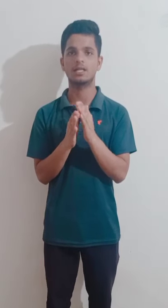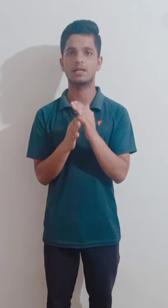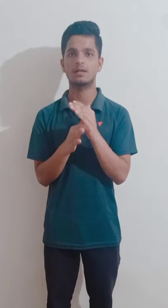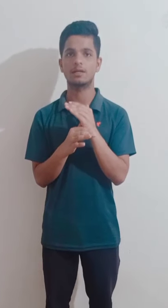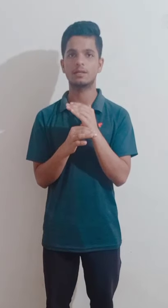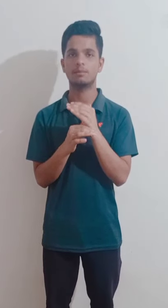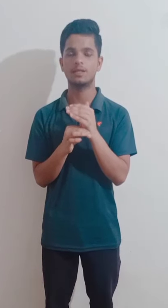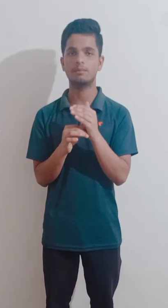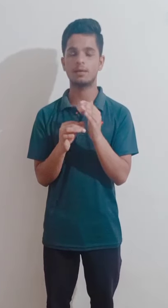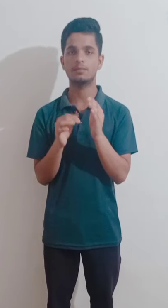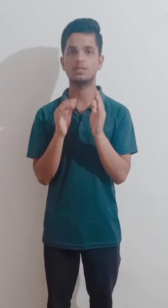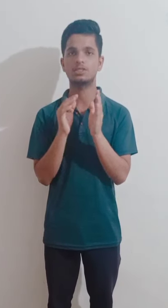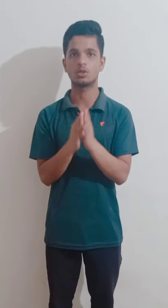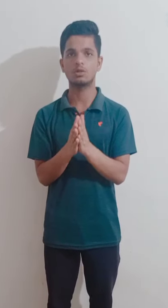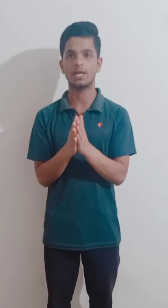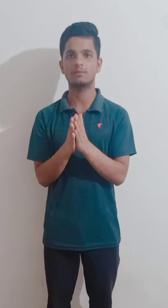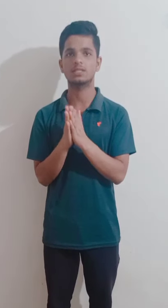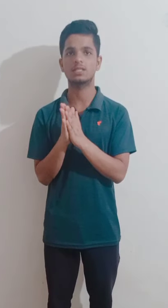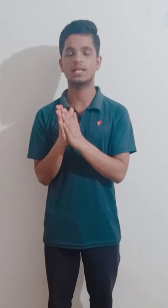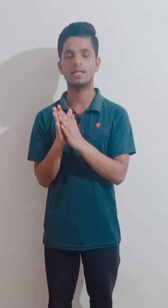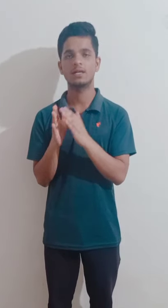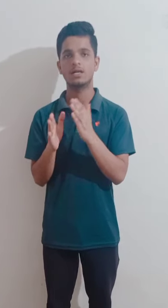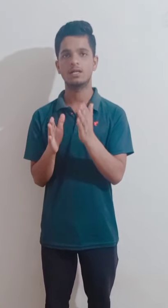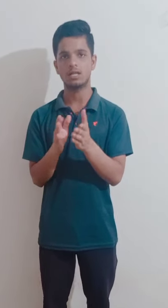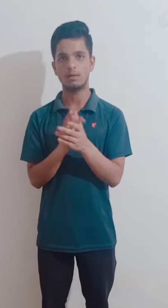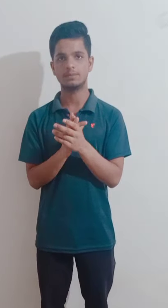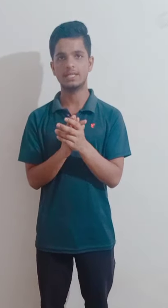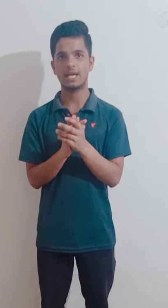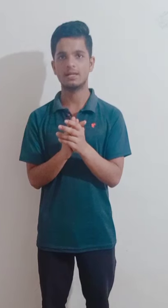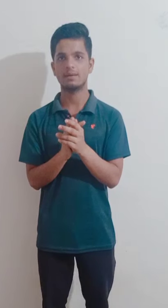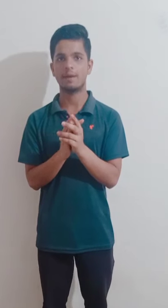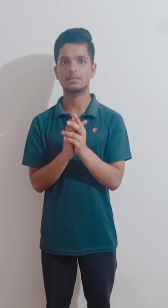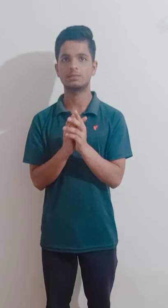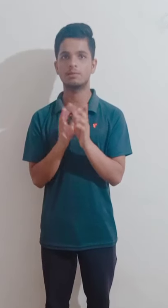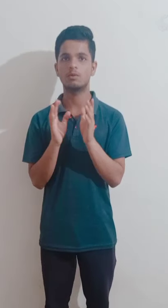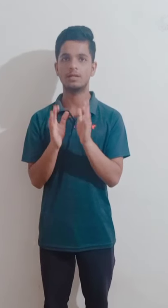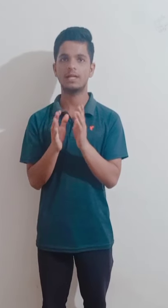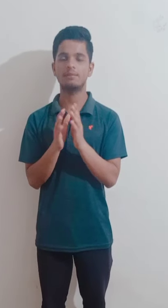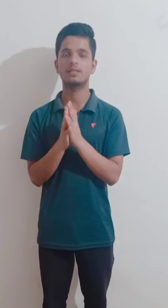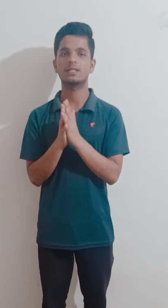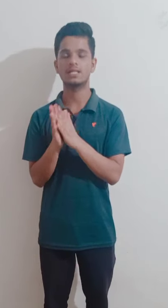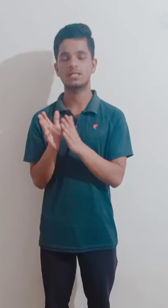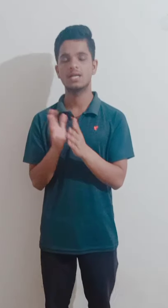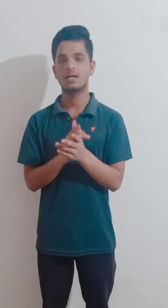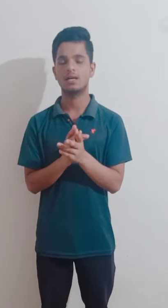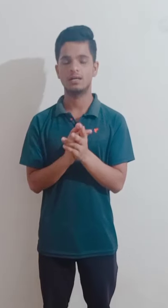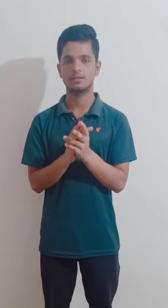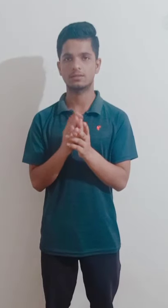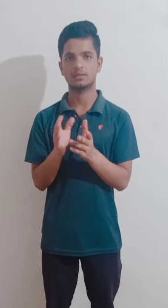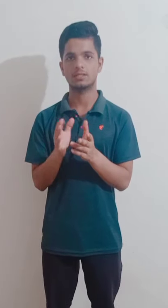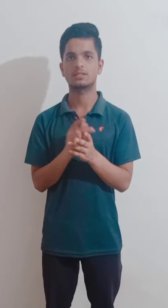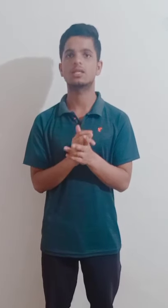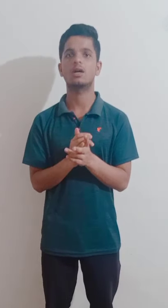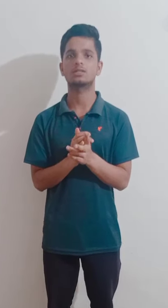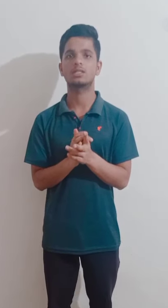the minimum time is 0 times it create object, and maximum one time it creates string object